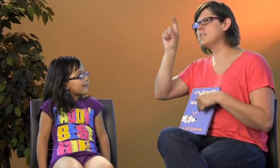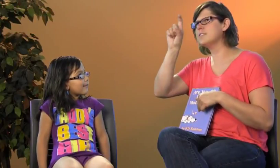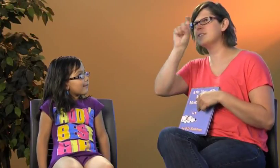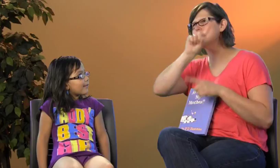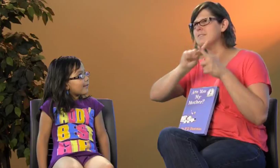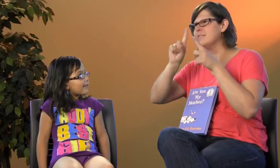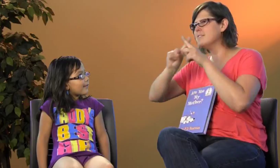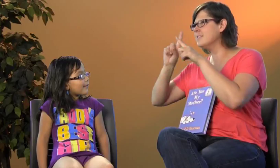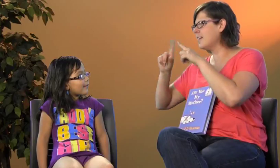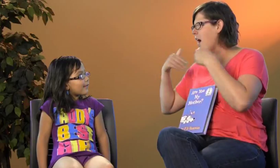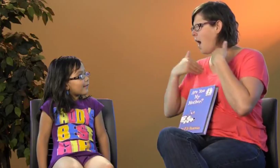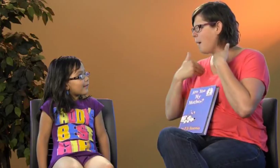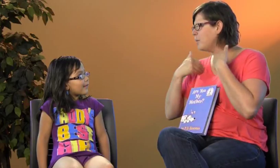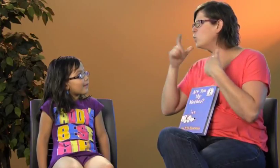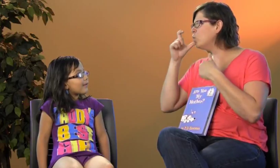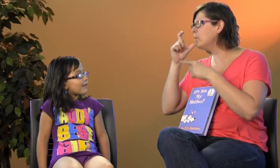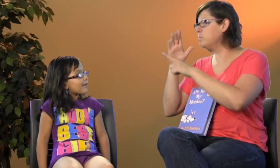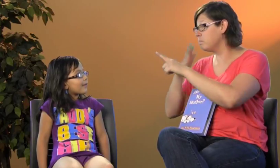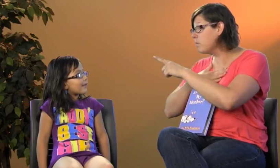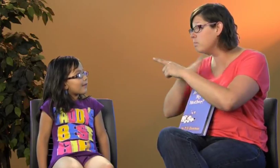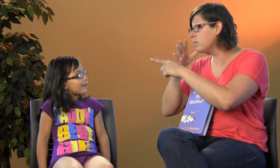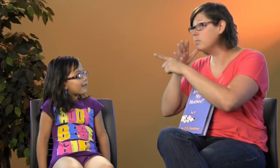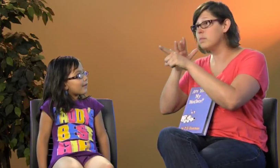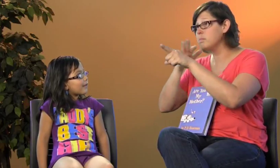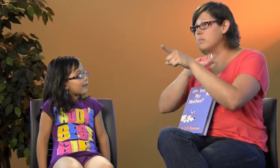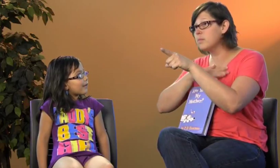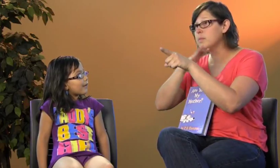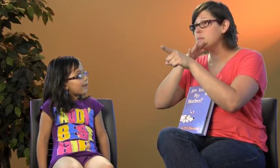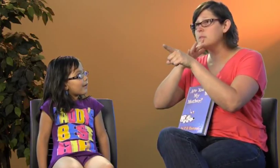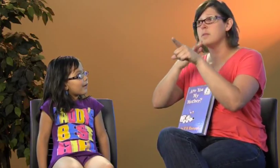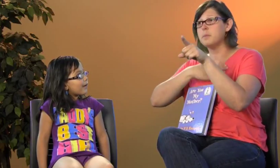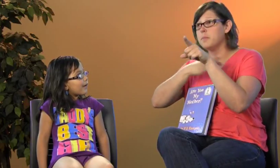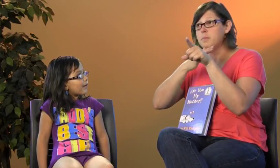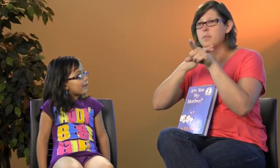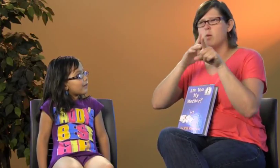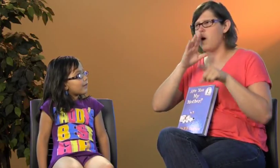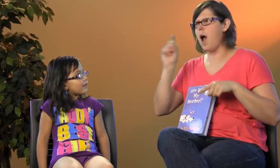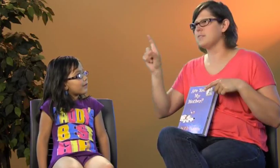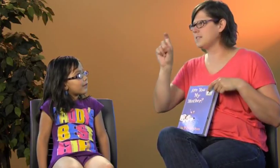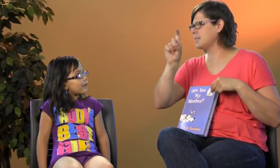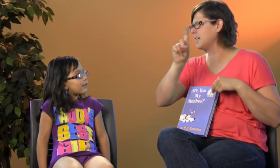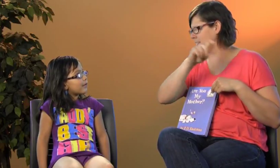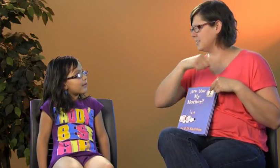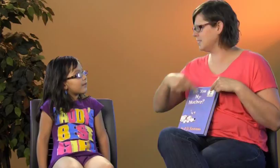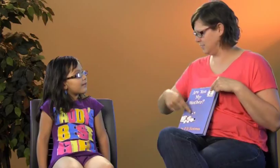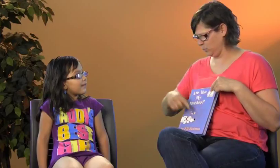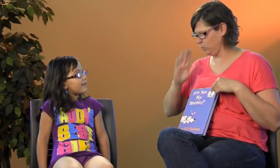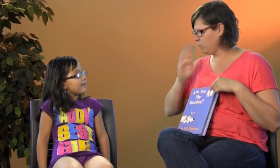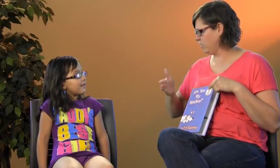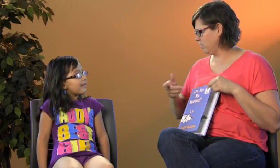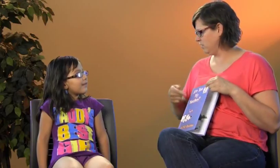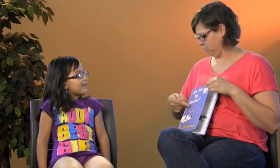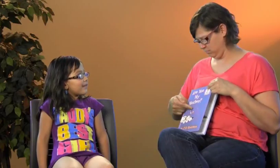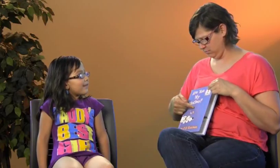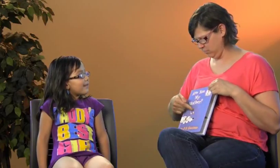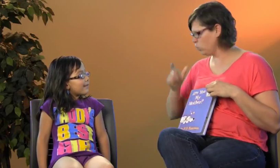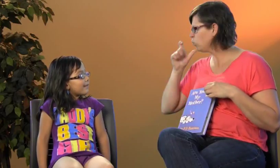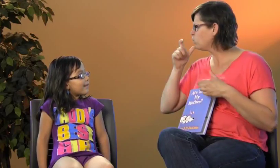This baby bird goes around and asks all these different animals. Are you my mother? Are you my mother? So he asks all these animals.